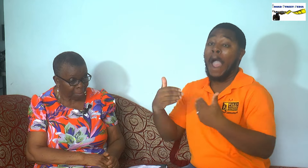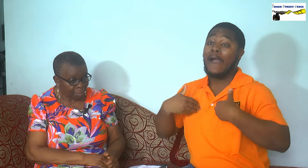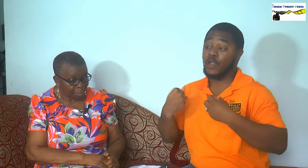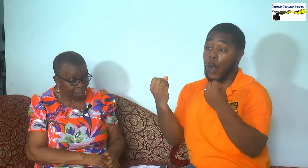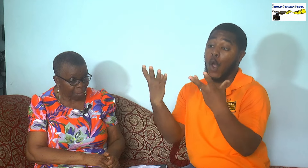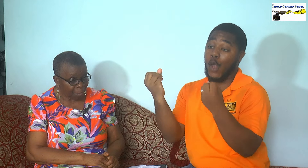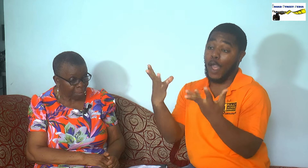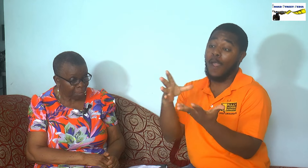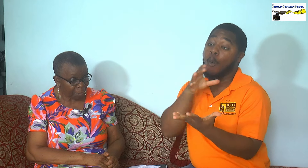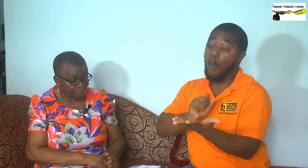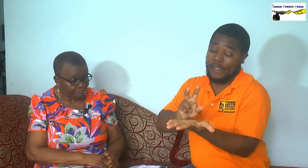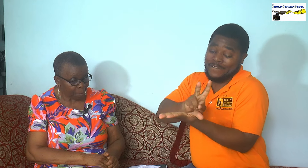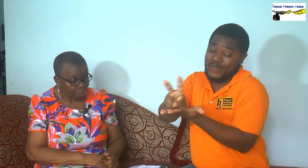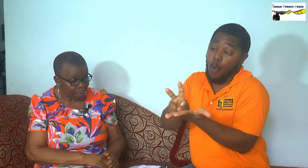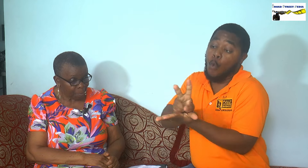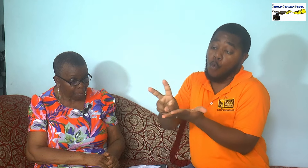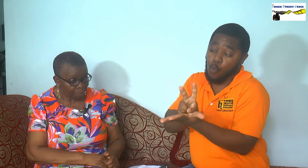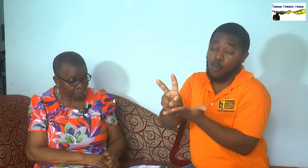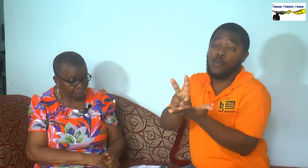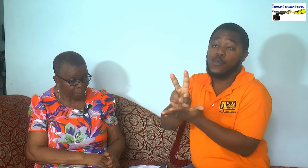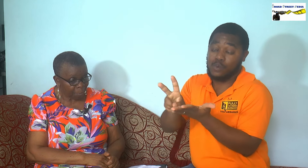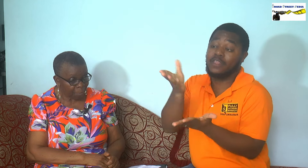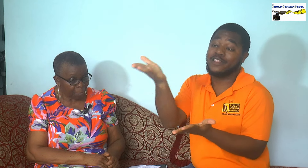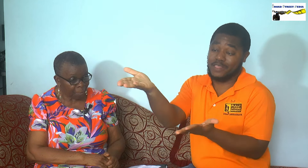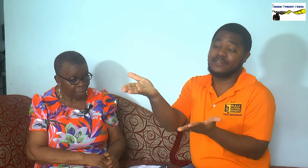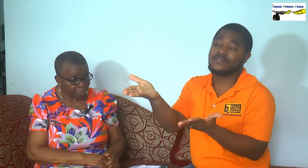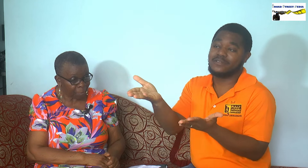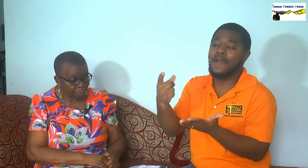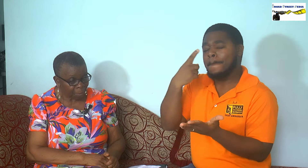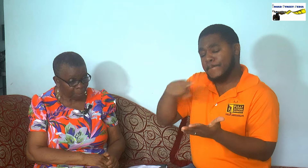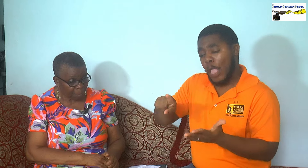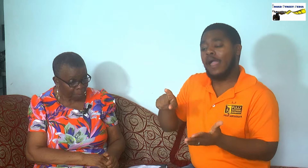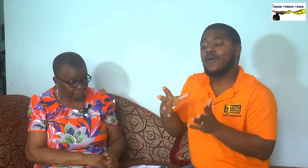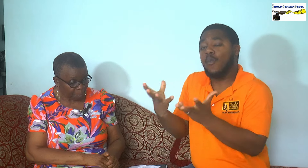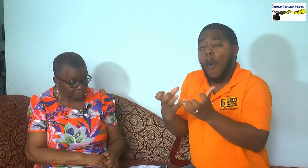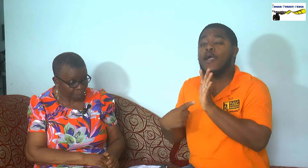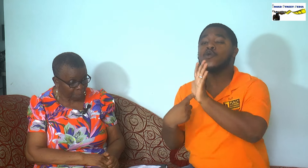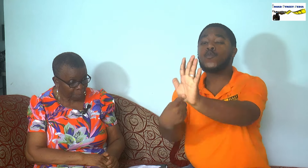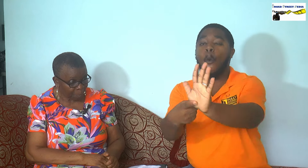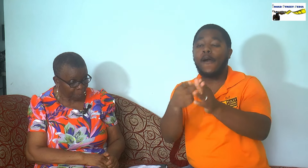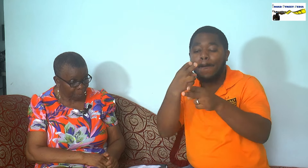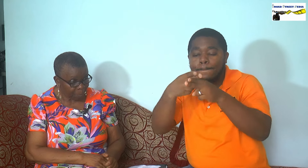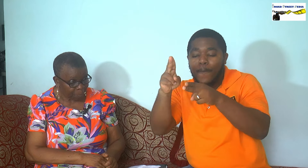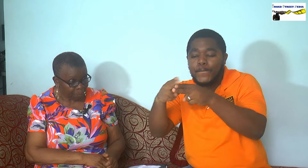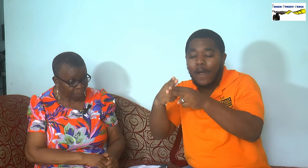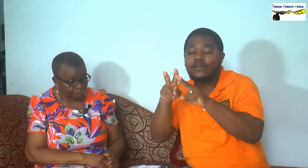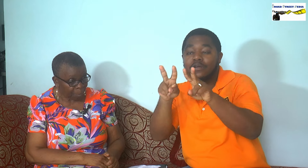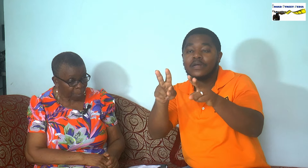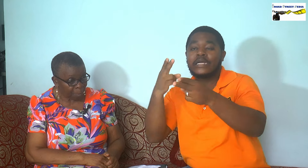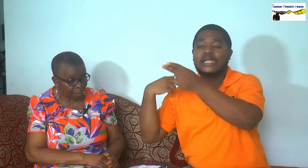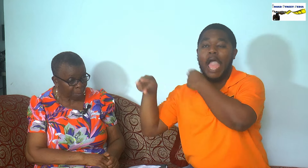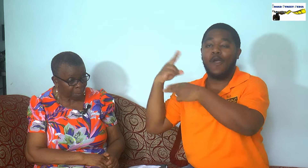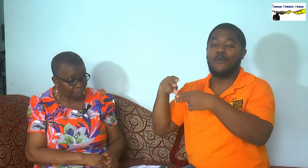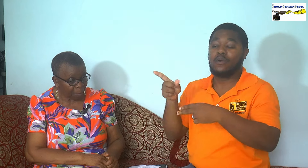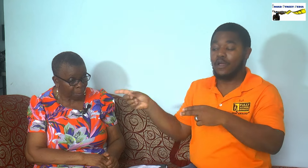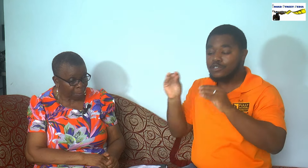pictures there. And Irving Wilson School has a lot of pictures and videos. I would love to show you briefly